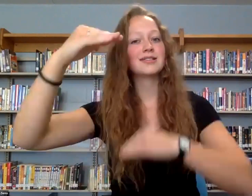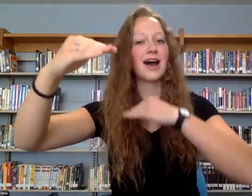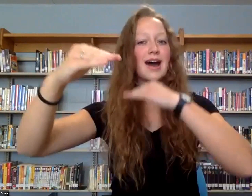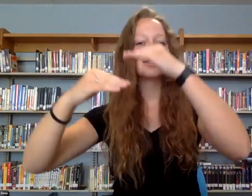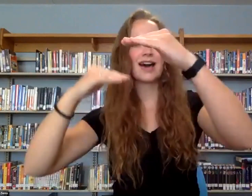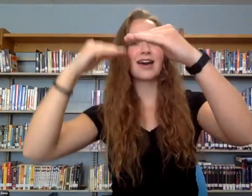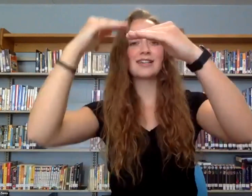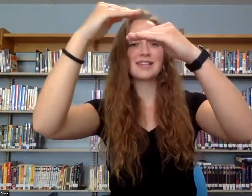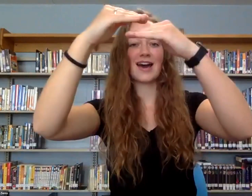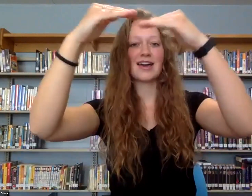Sky, sky, sky.